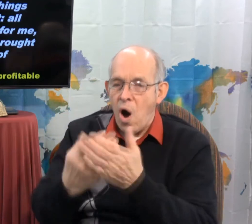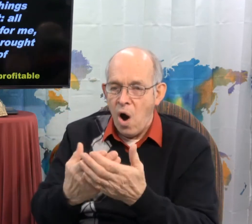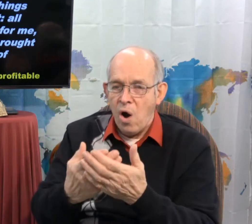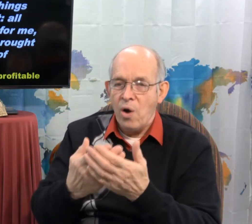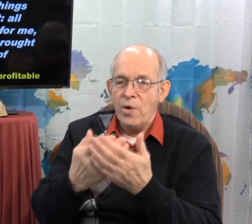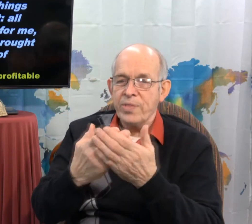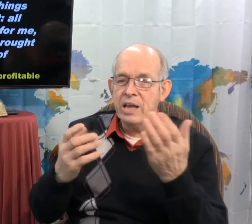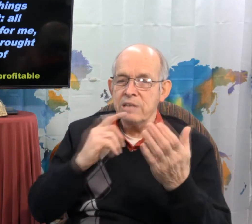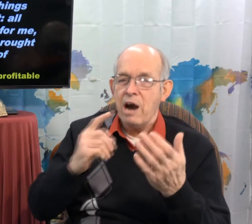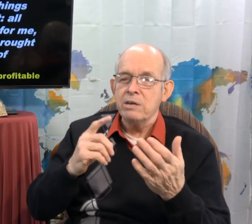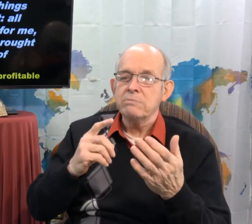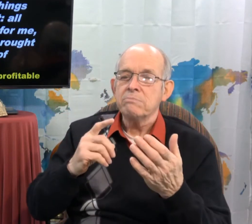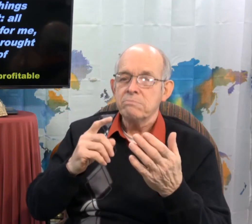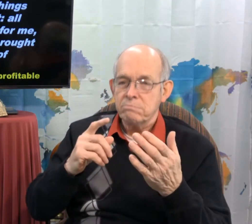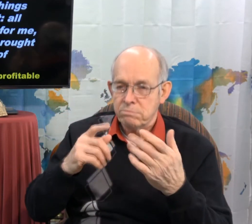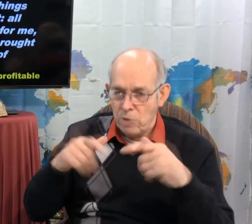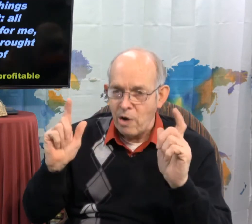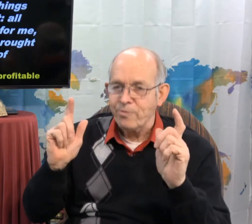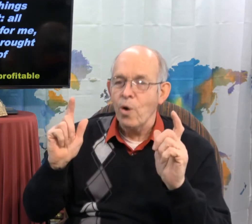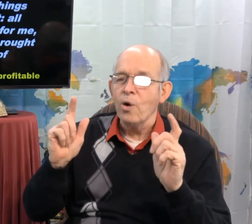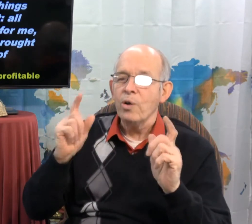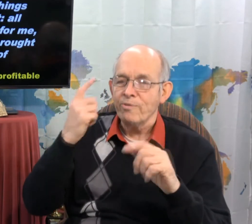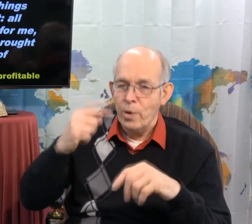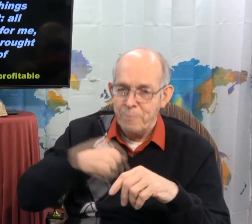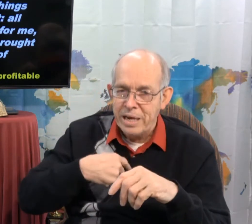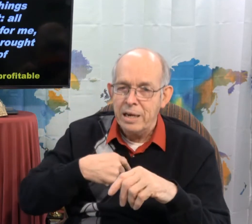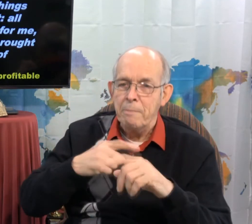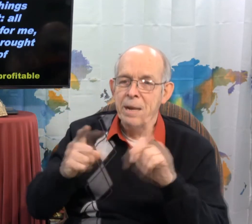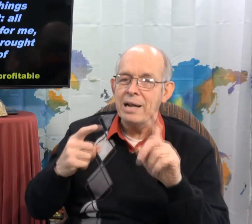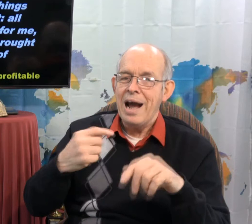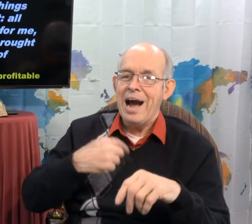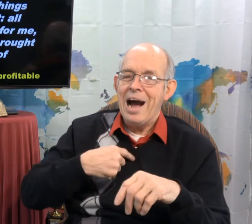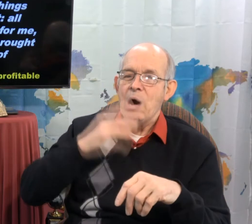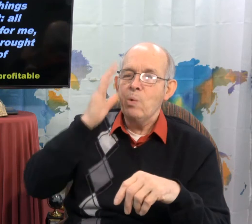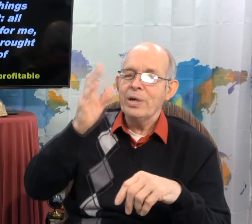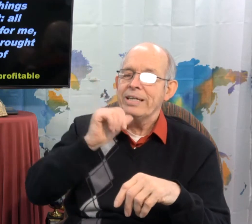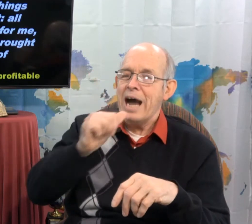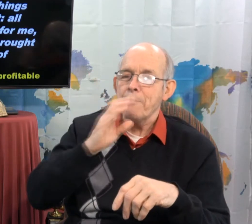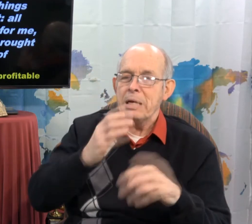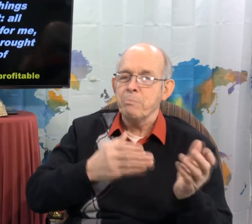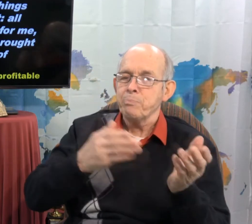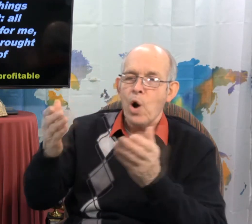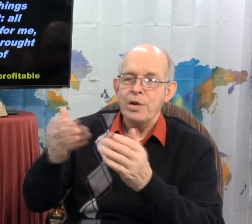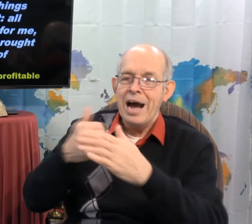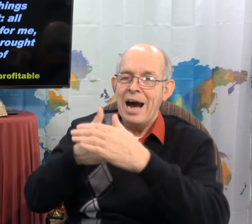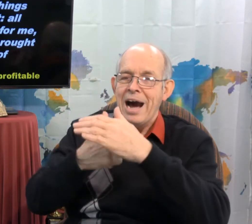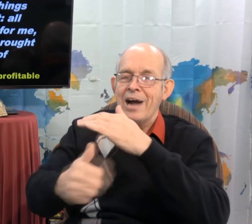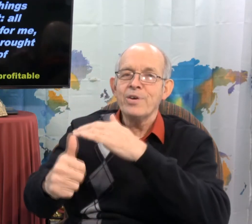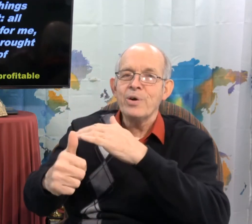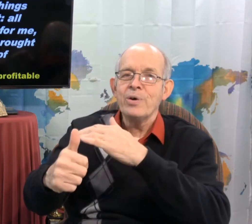All things are not born for me, but I will not be born under